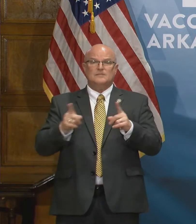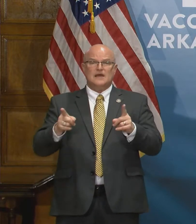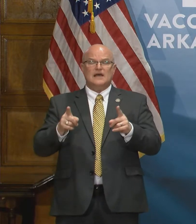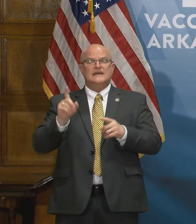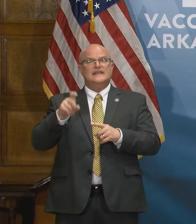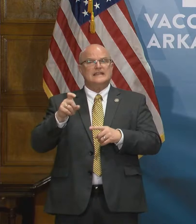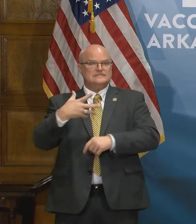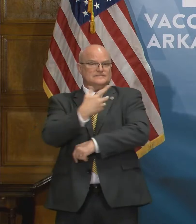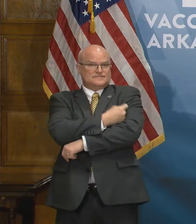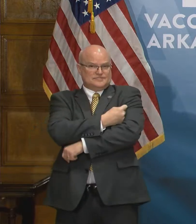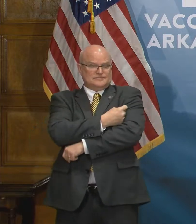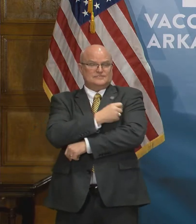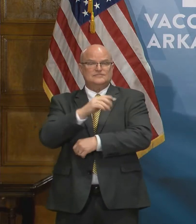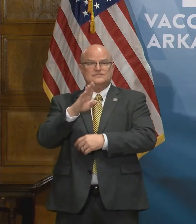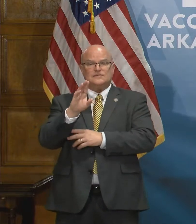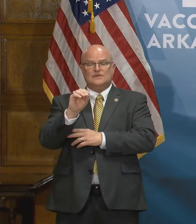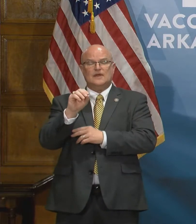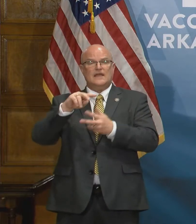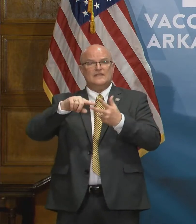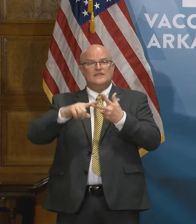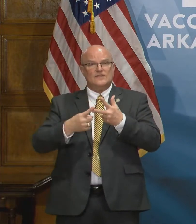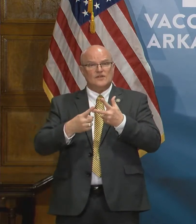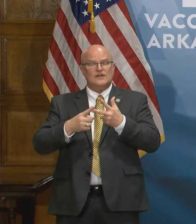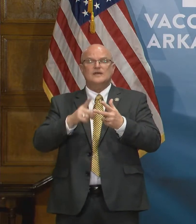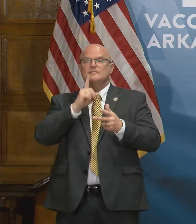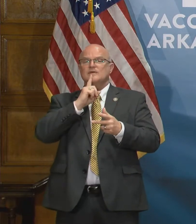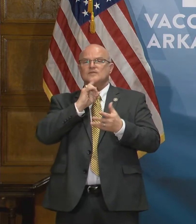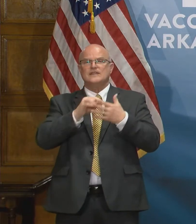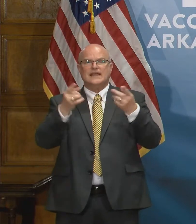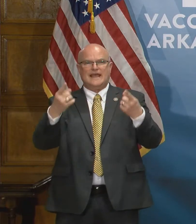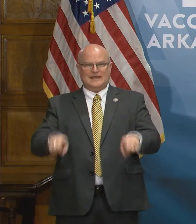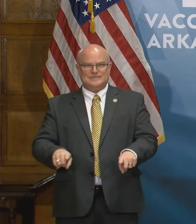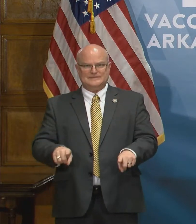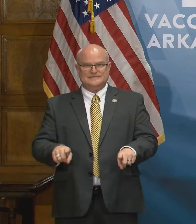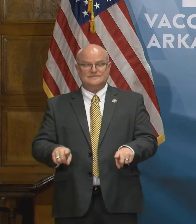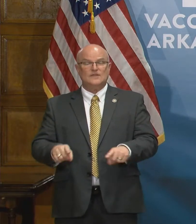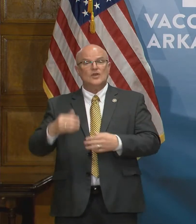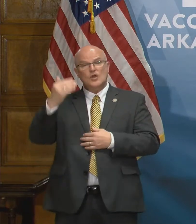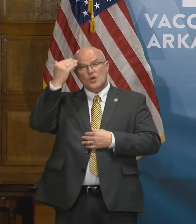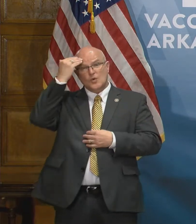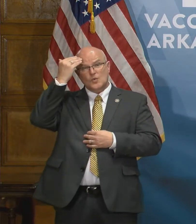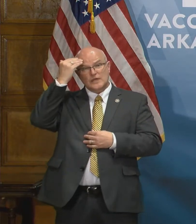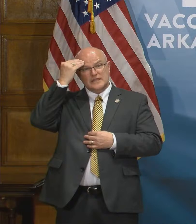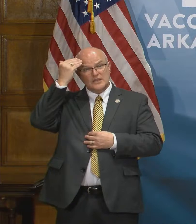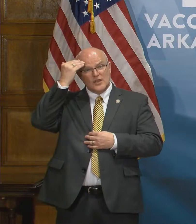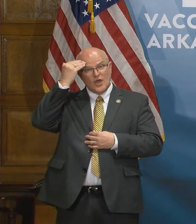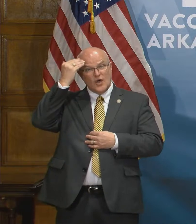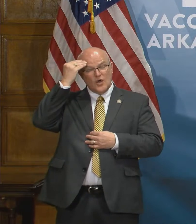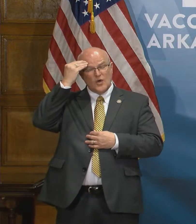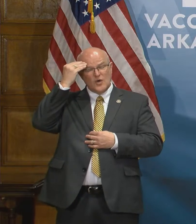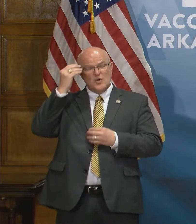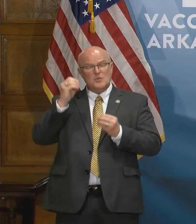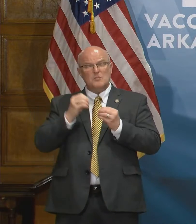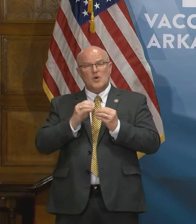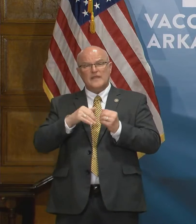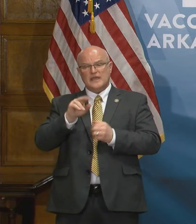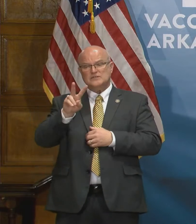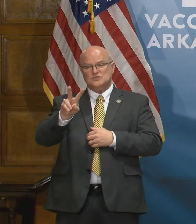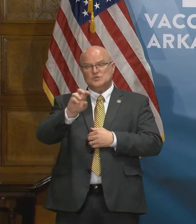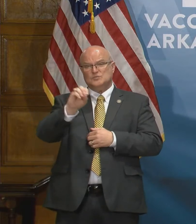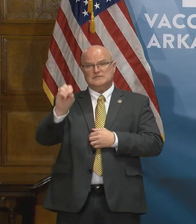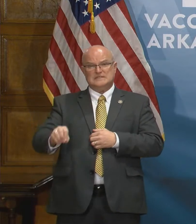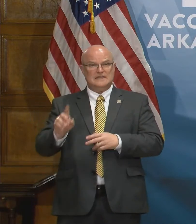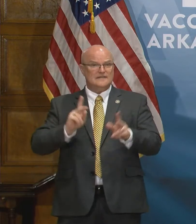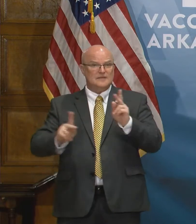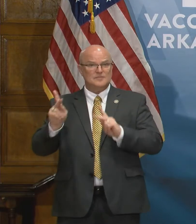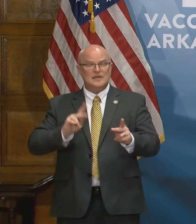and boosted, to go ahead and take steps to make that happen. We know that just a little over 2% of the